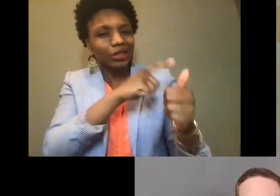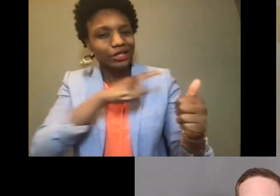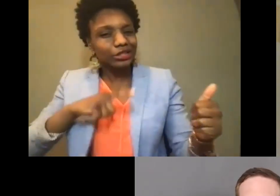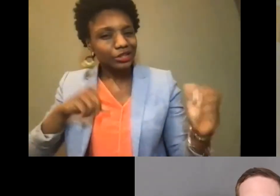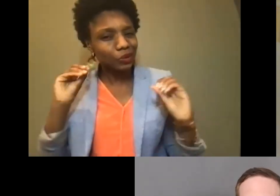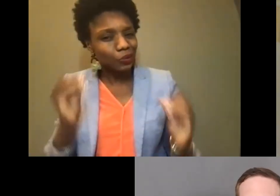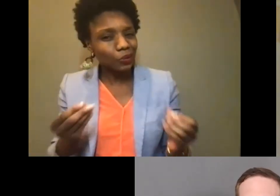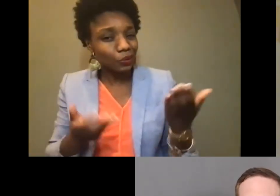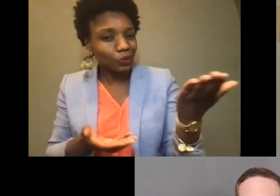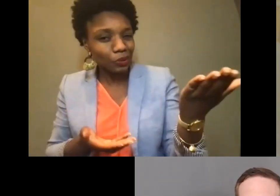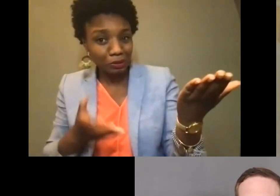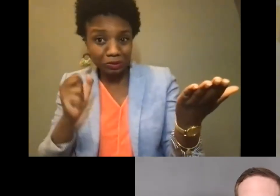are my thoughts.